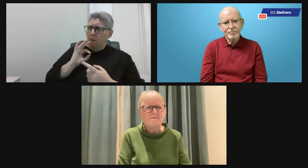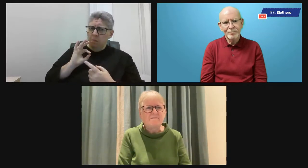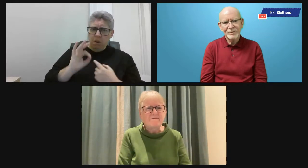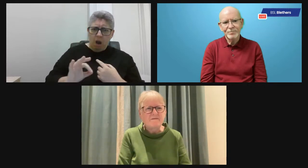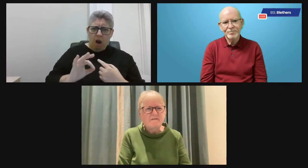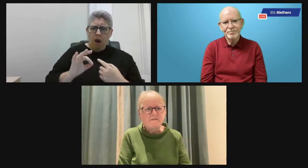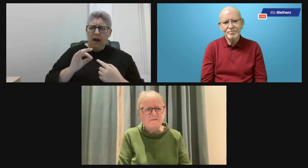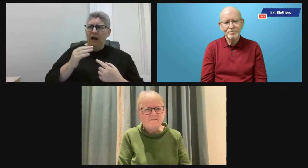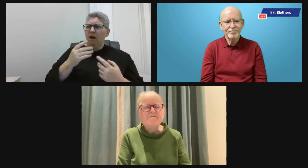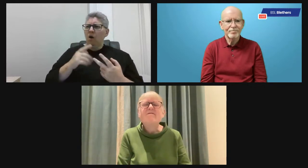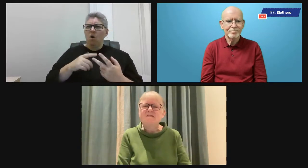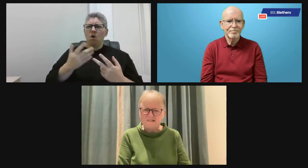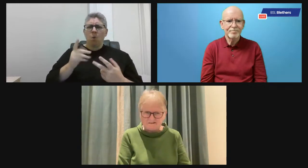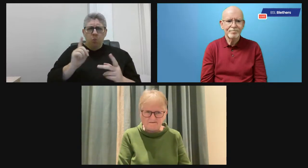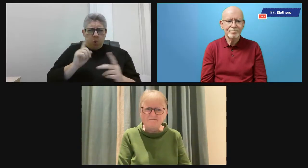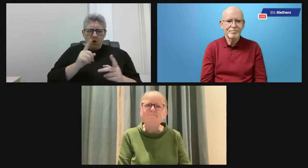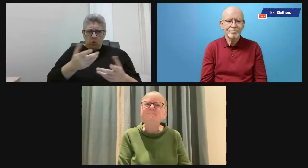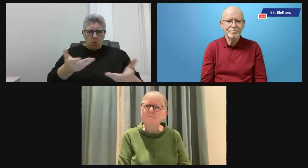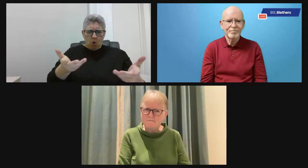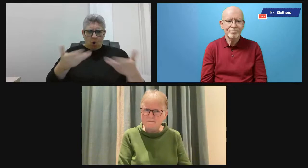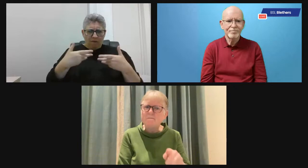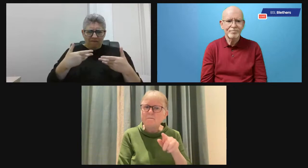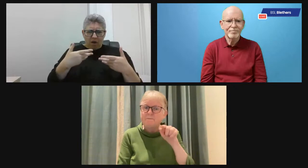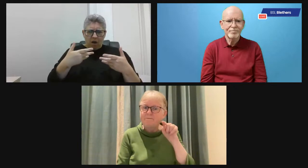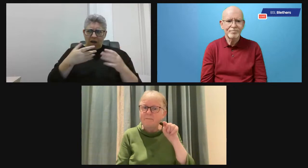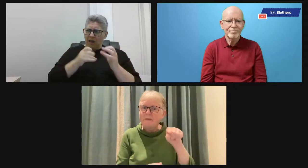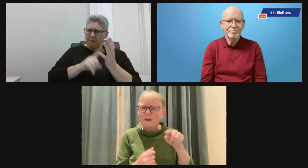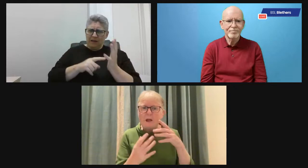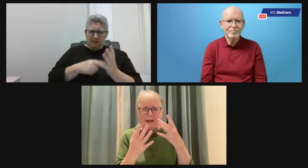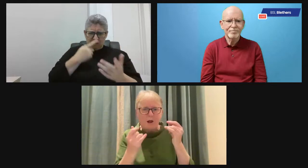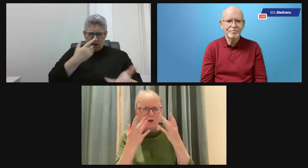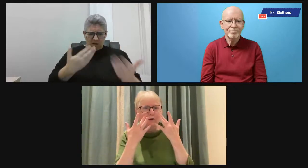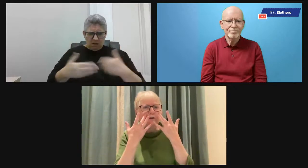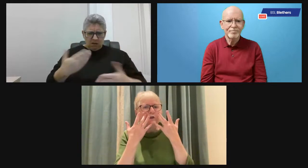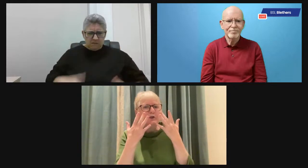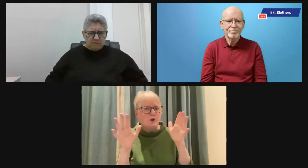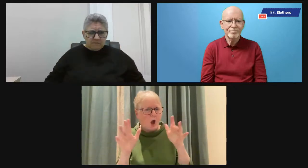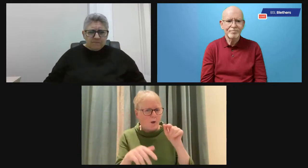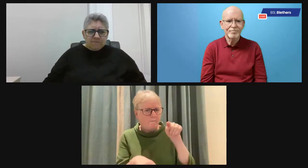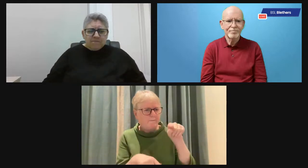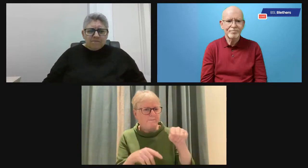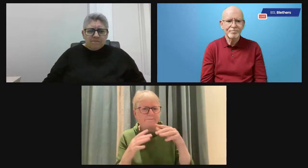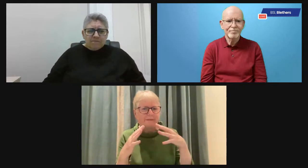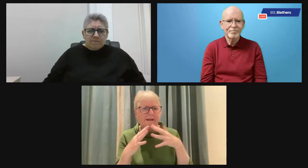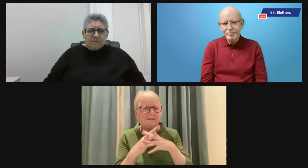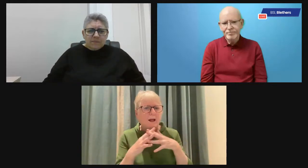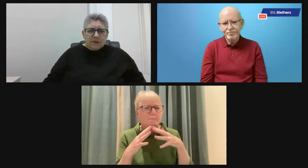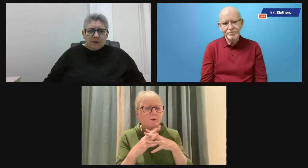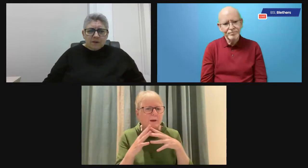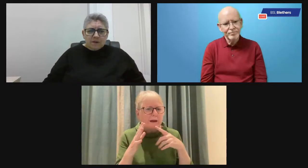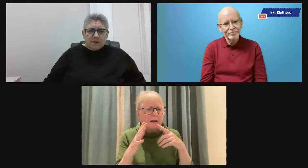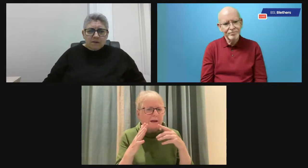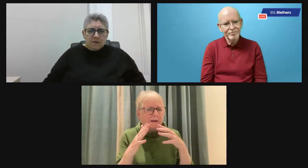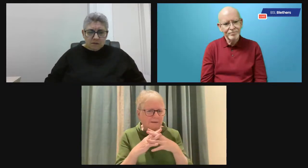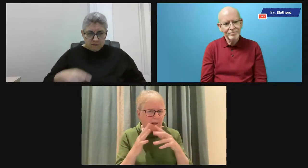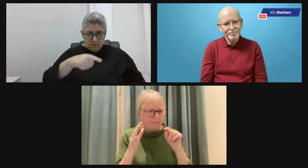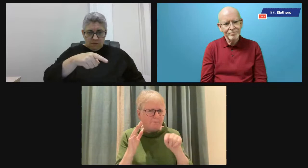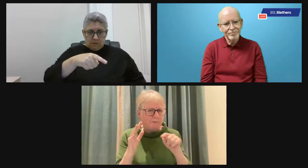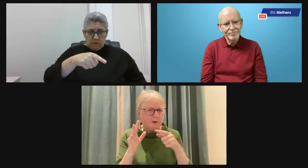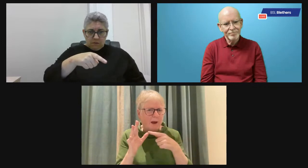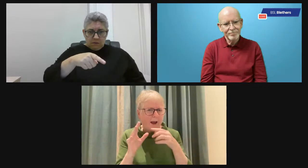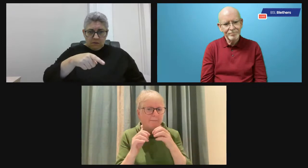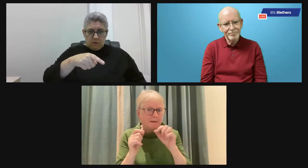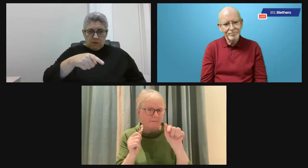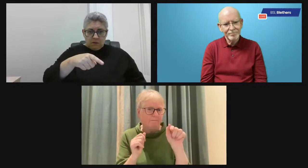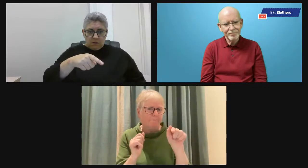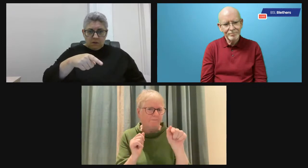its members? How did they apply? What was this association? What was it going to offer people?